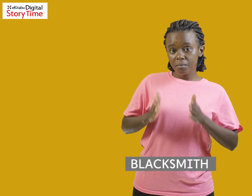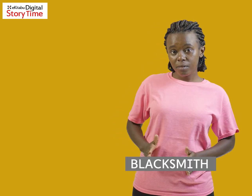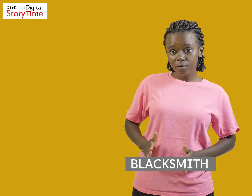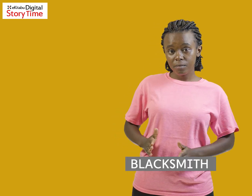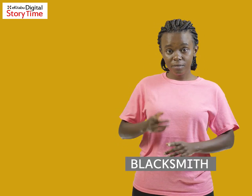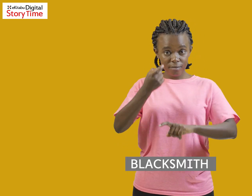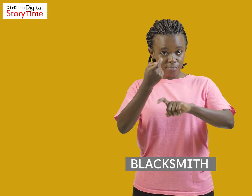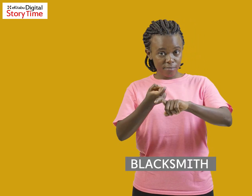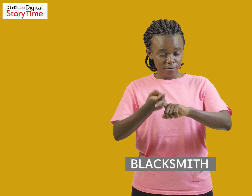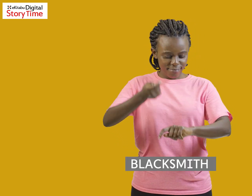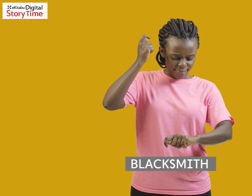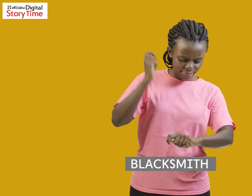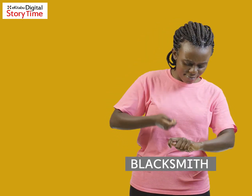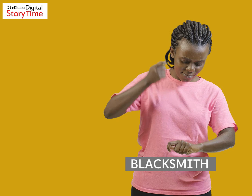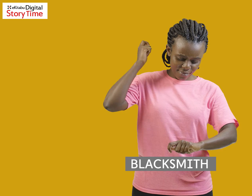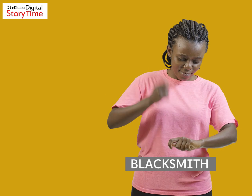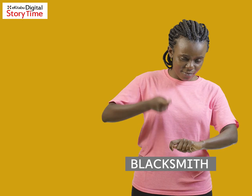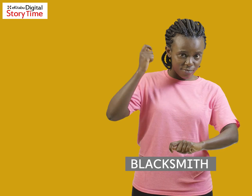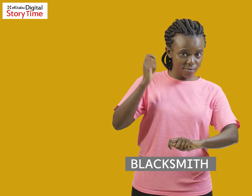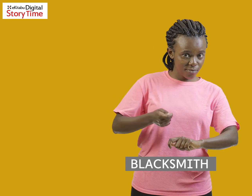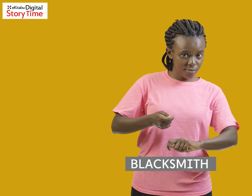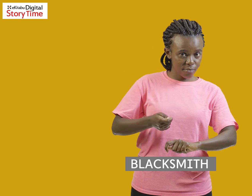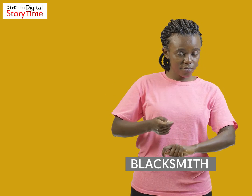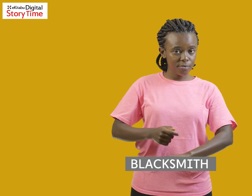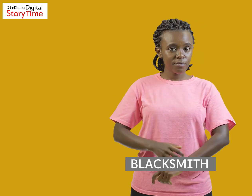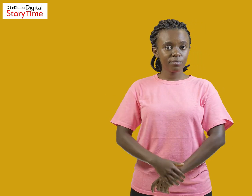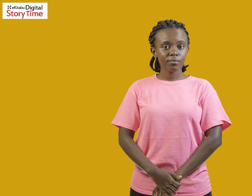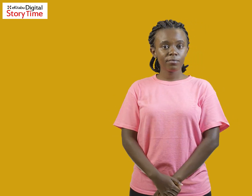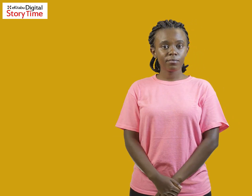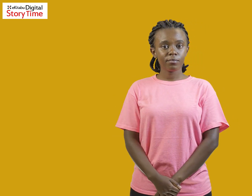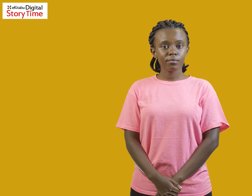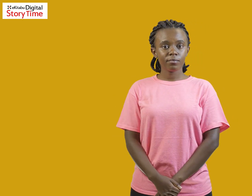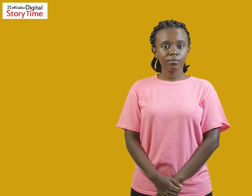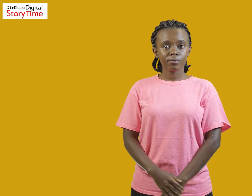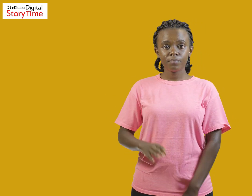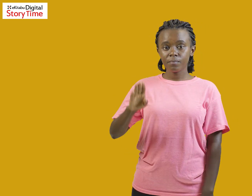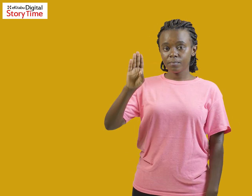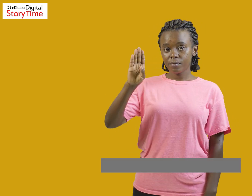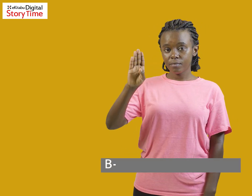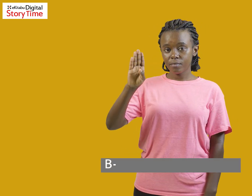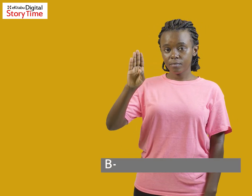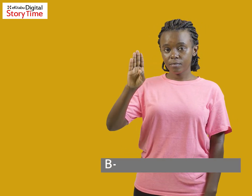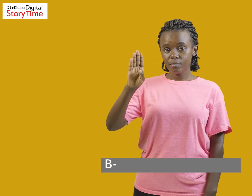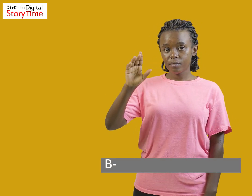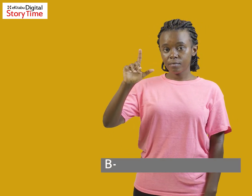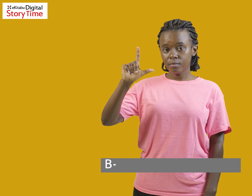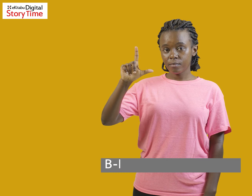Blacksmith. B